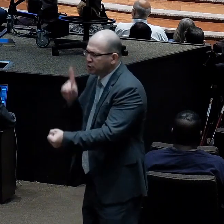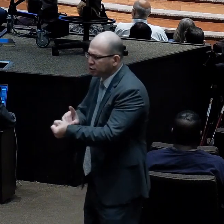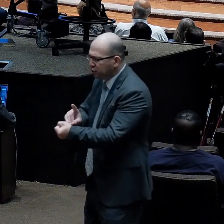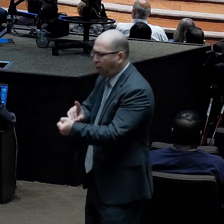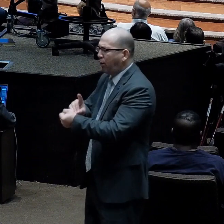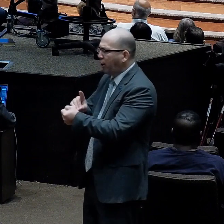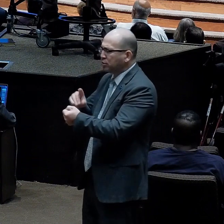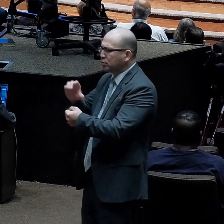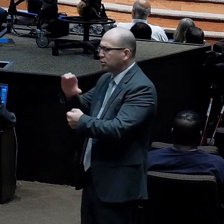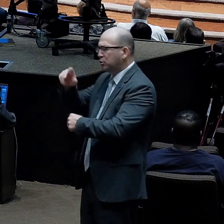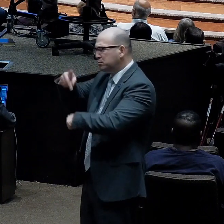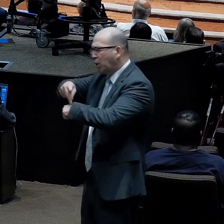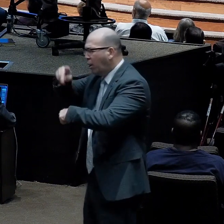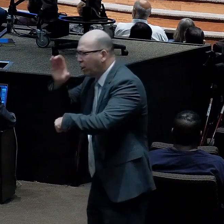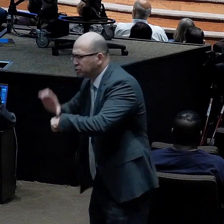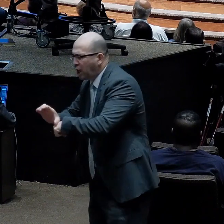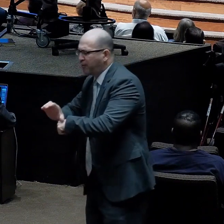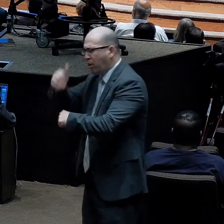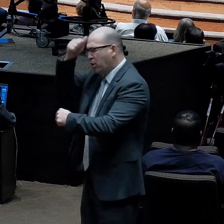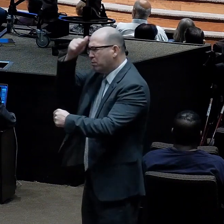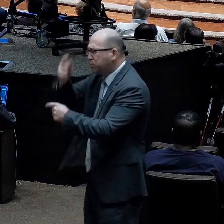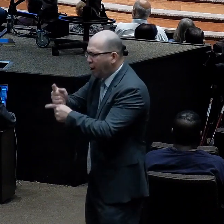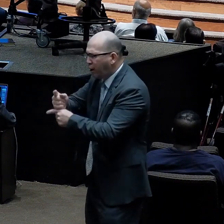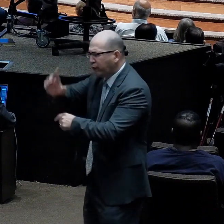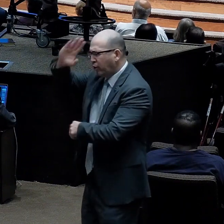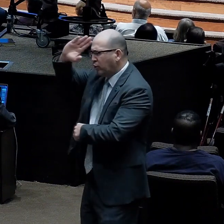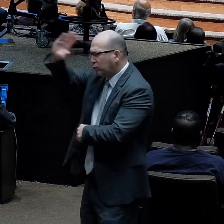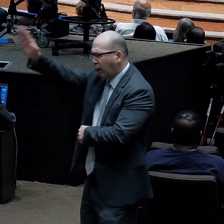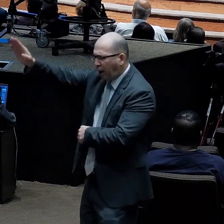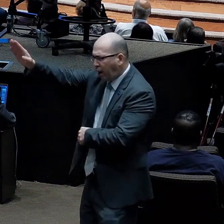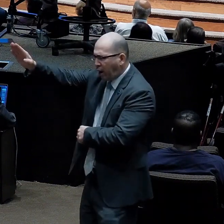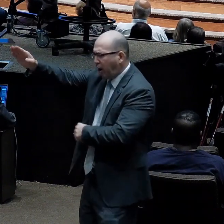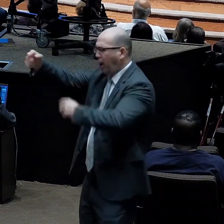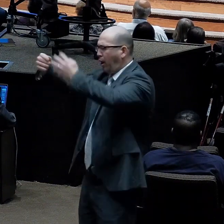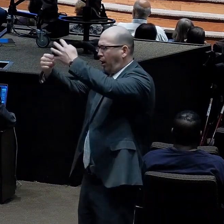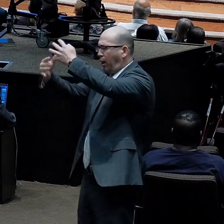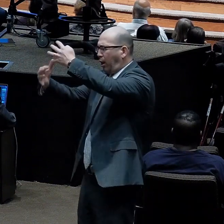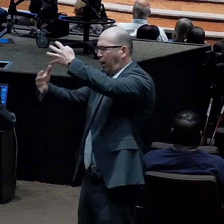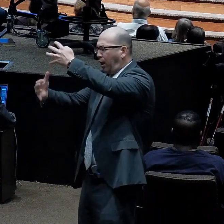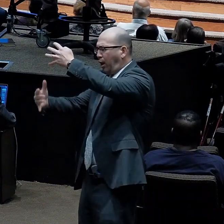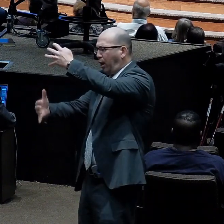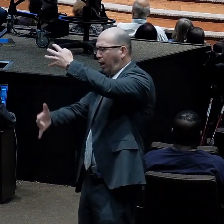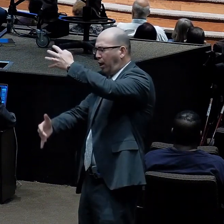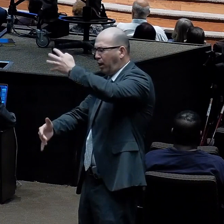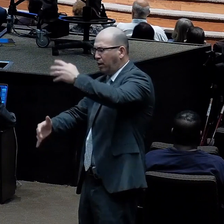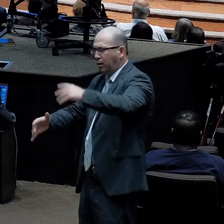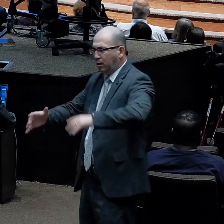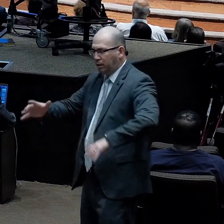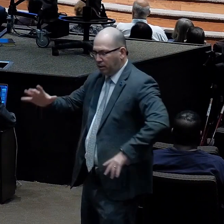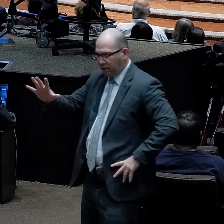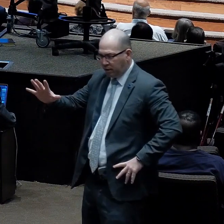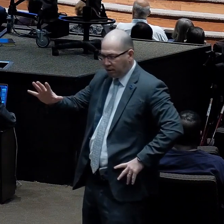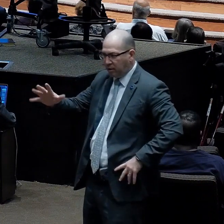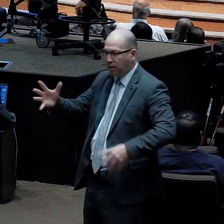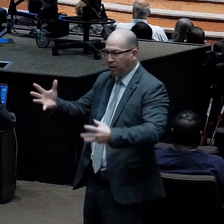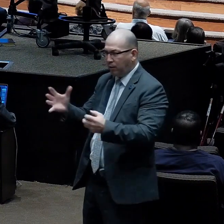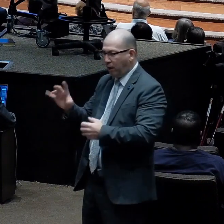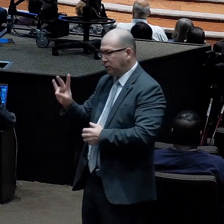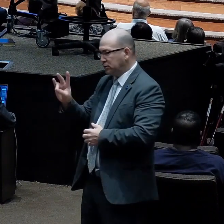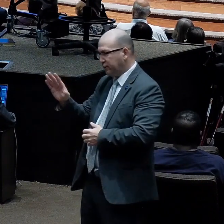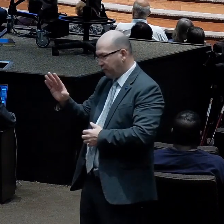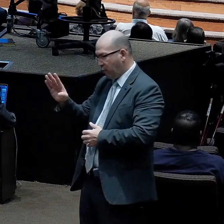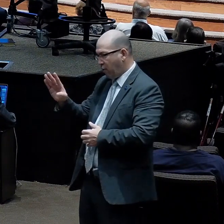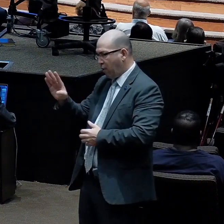faith. Greetings. You know, and it's just on and pretty soon. And it's amazing what they asked for, like $74 million and stuff.